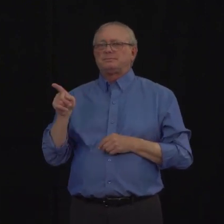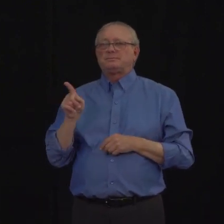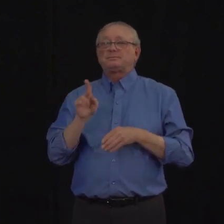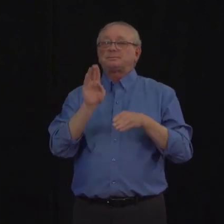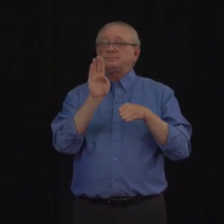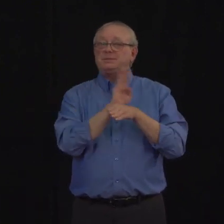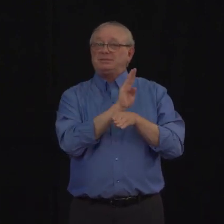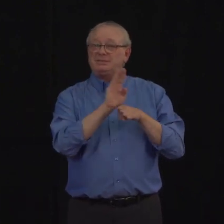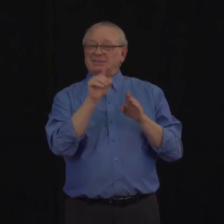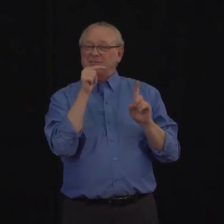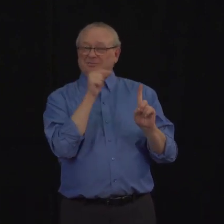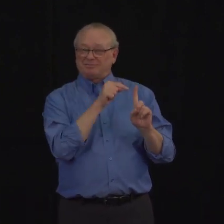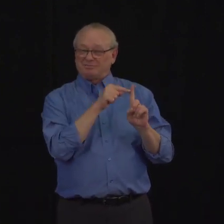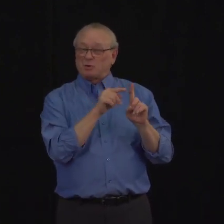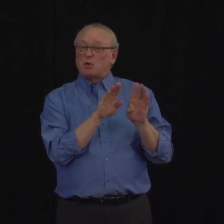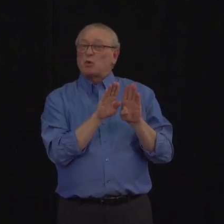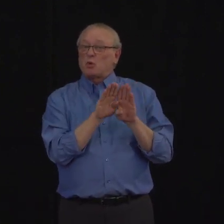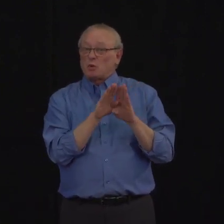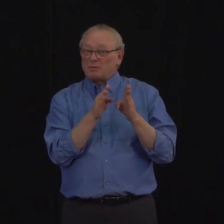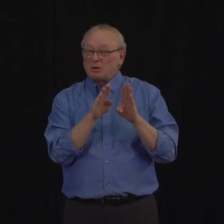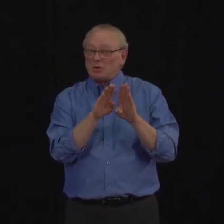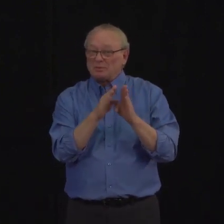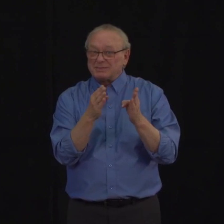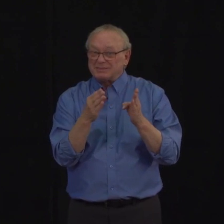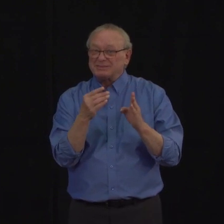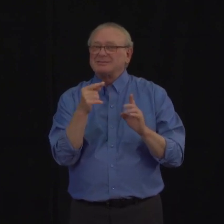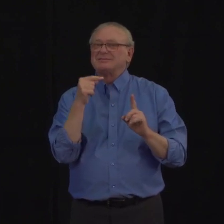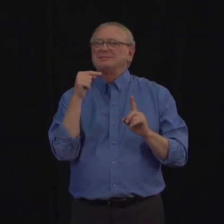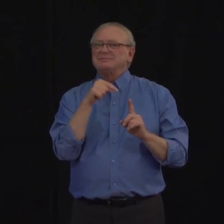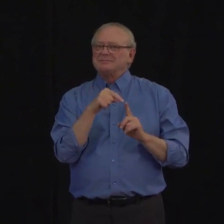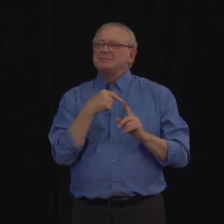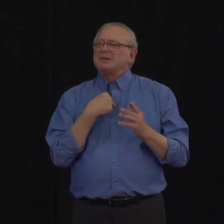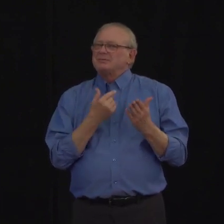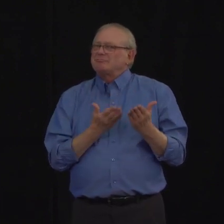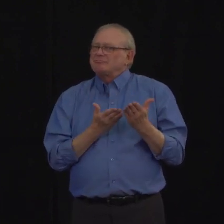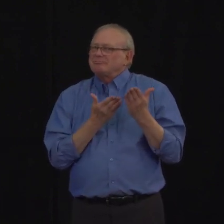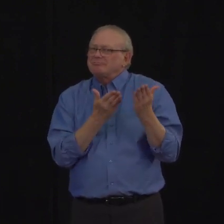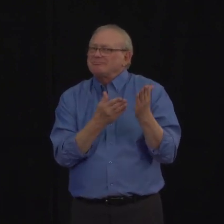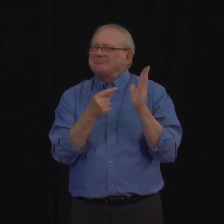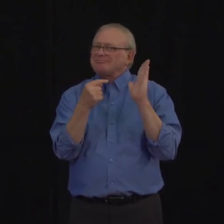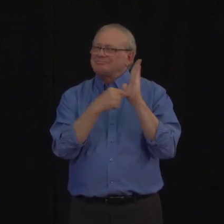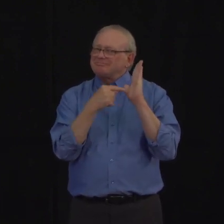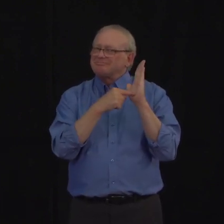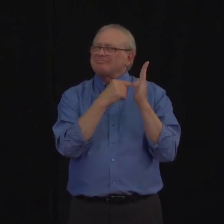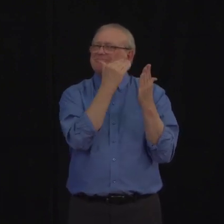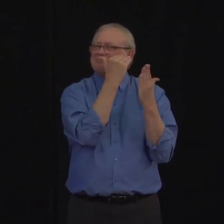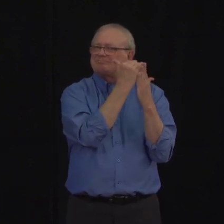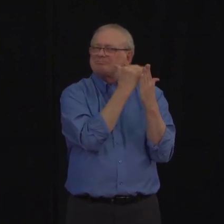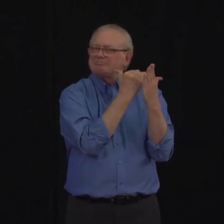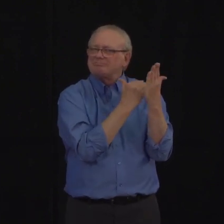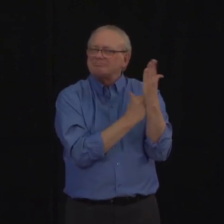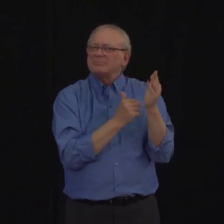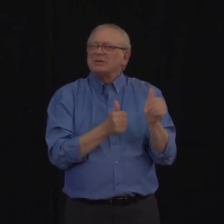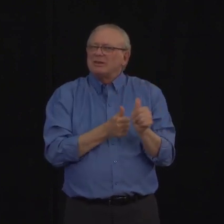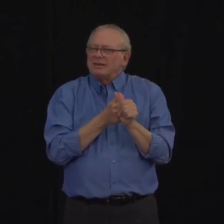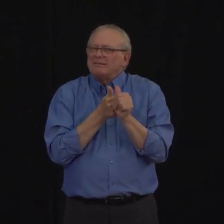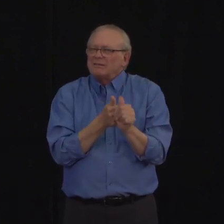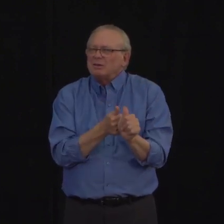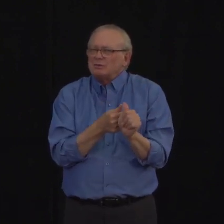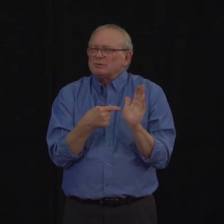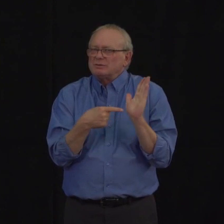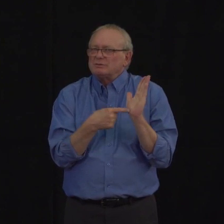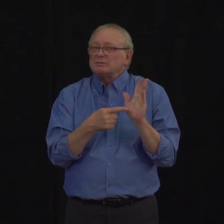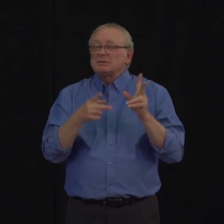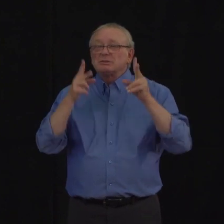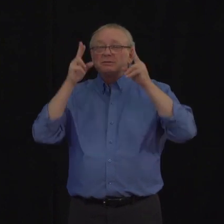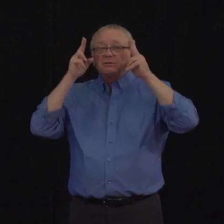in the document that's specific to hairstylists and barbers. It does recommend PPE, but